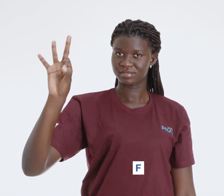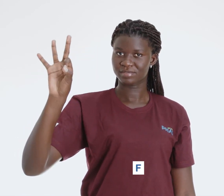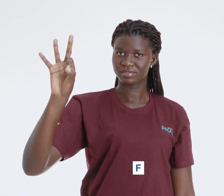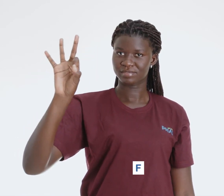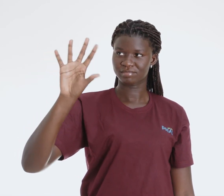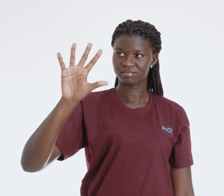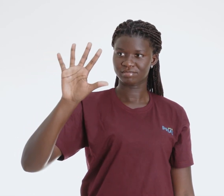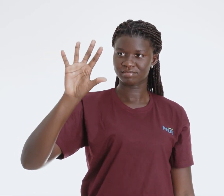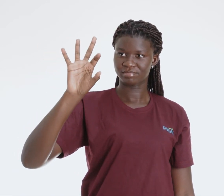F,